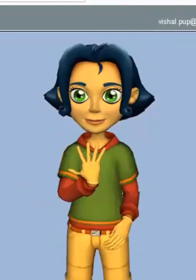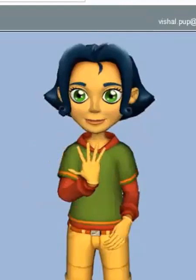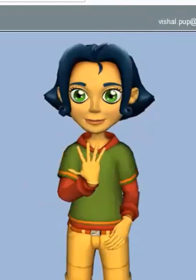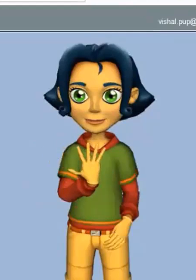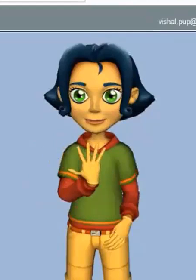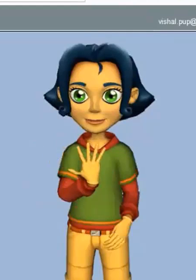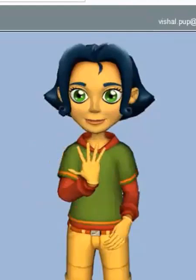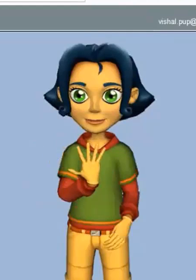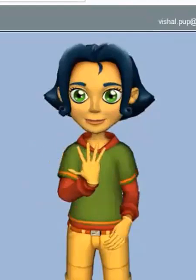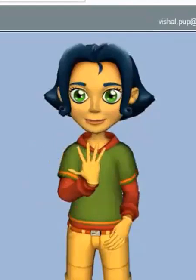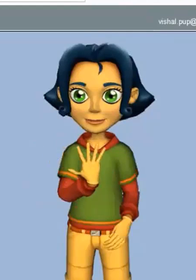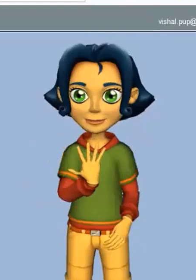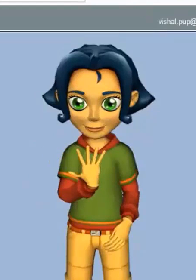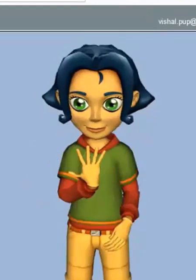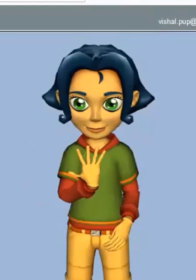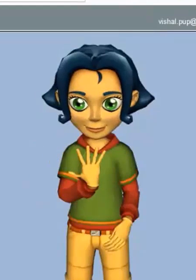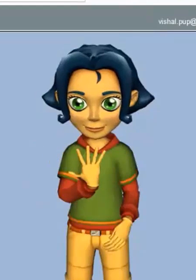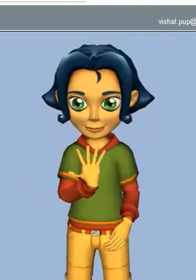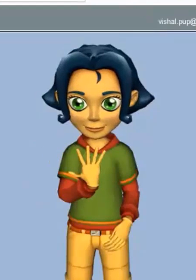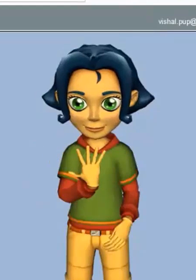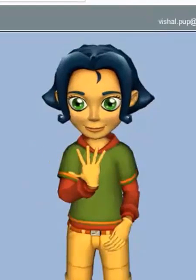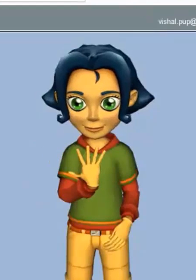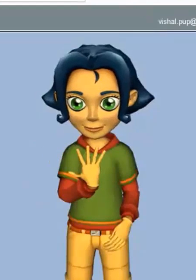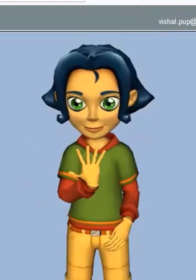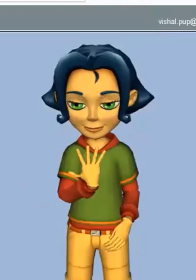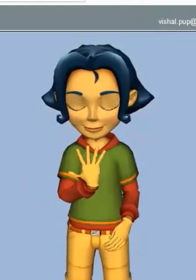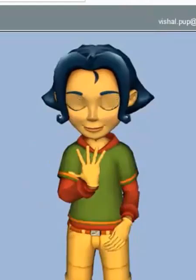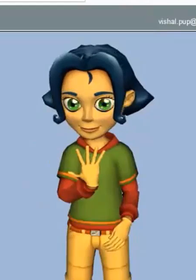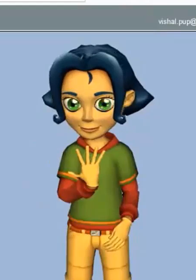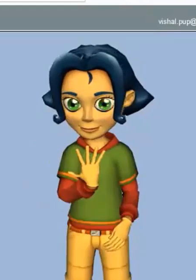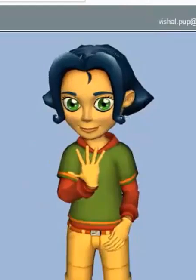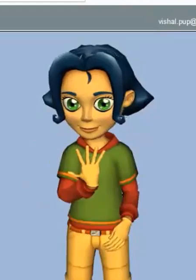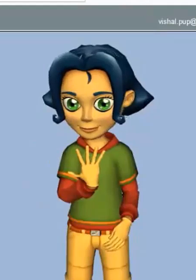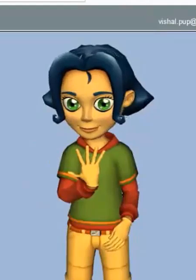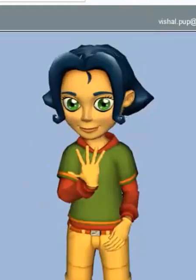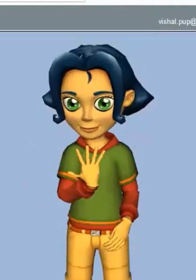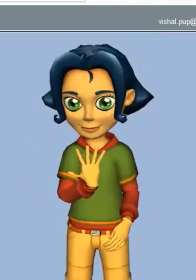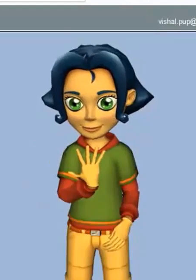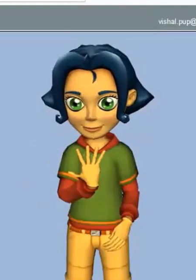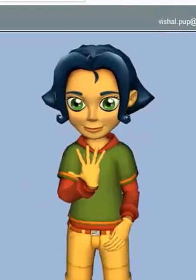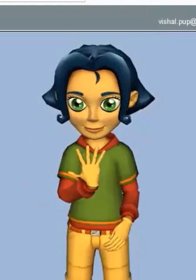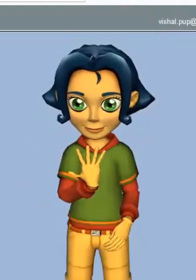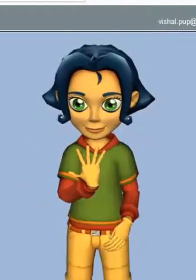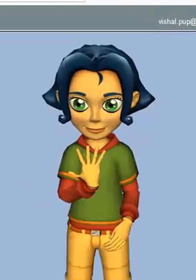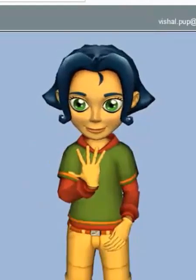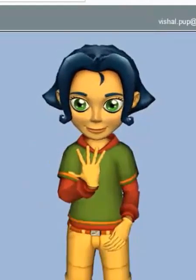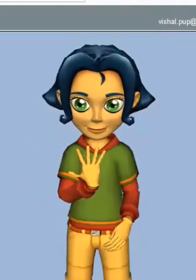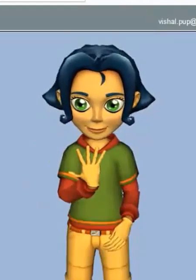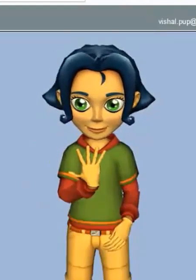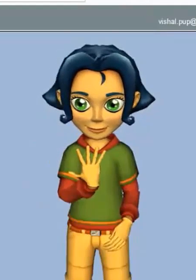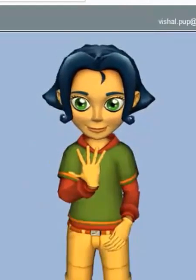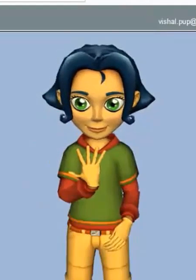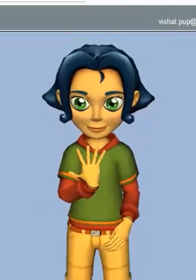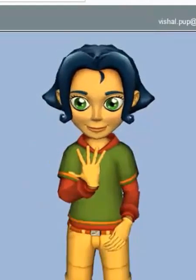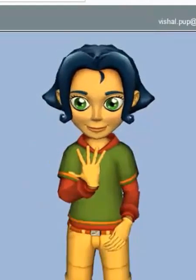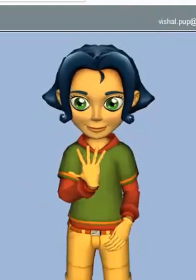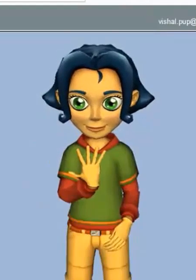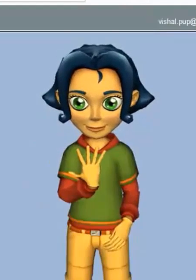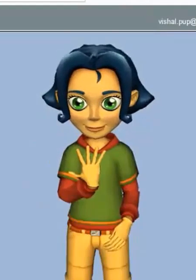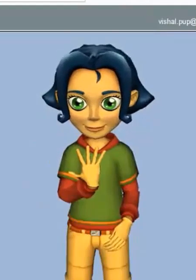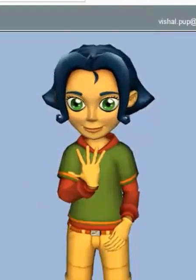Let us choose another one, more announcement. It is like available. So we can choose the